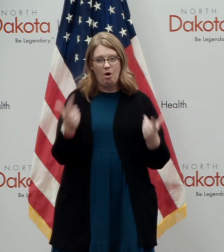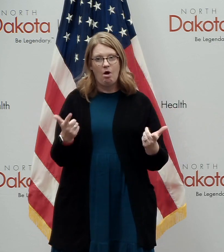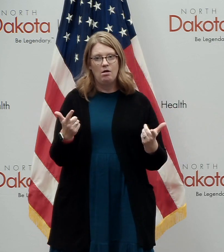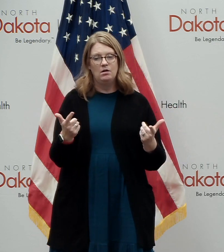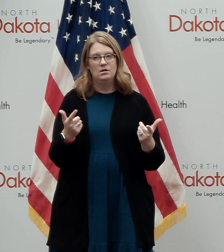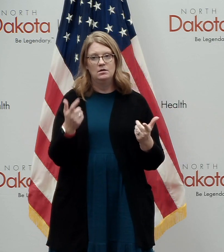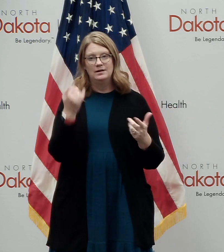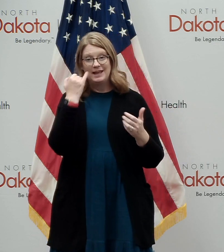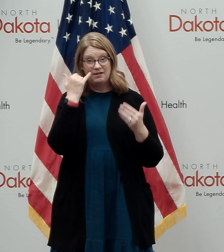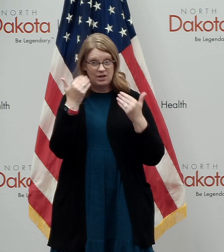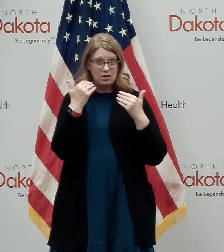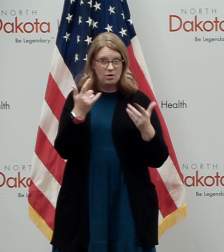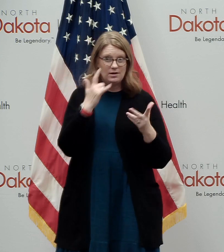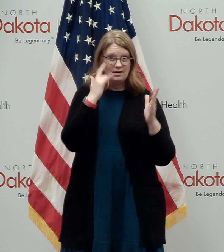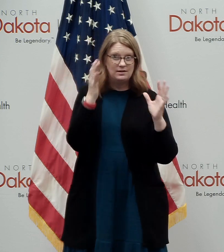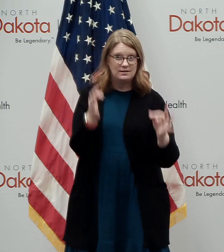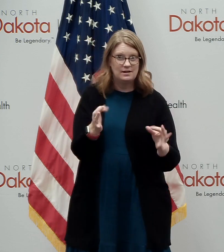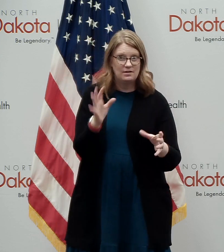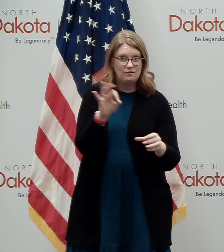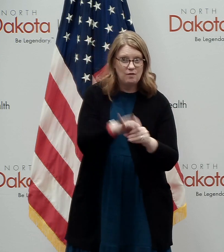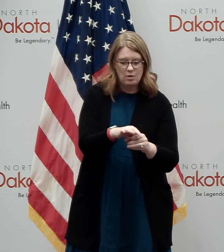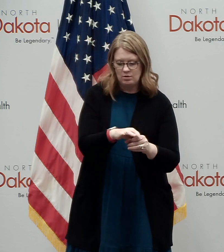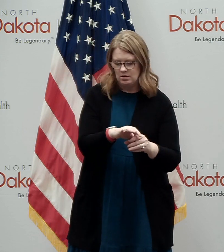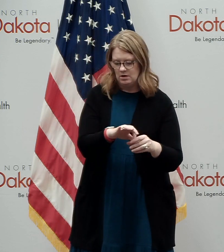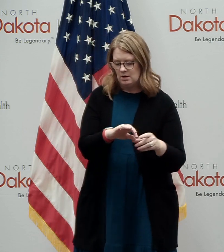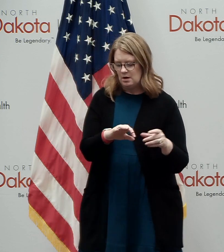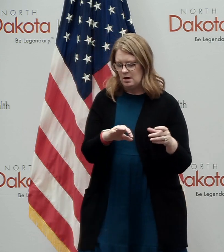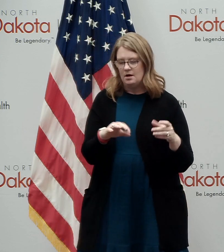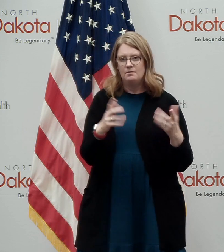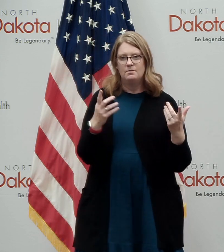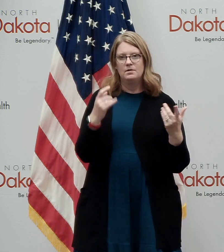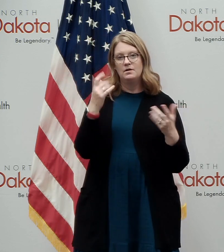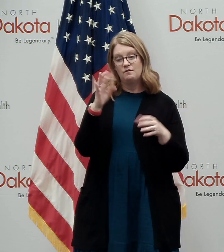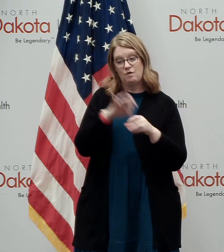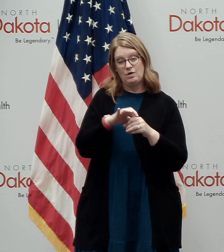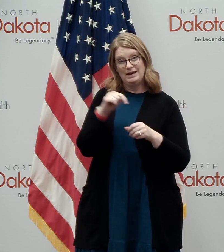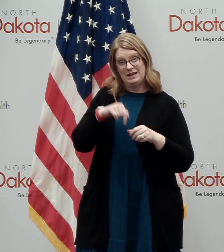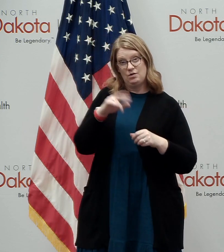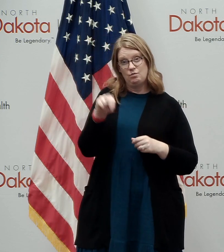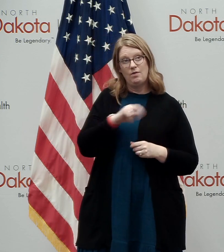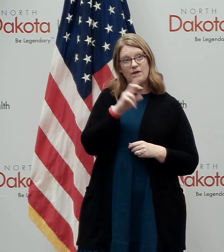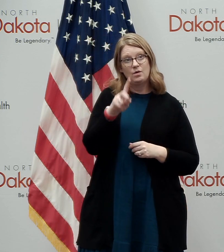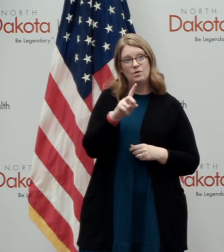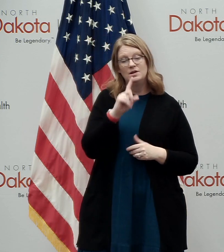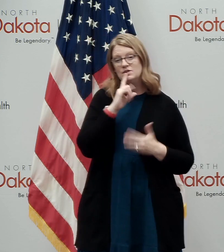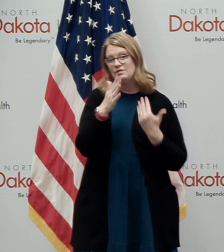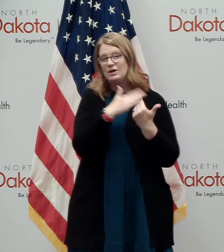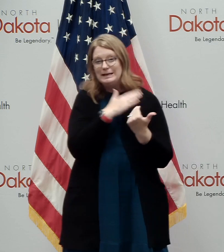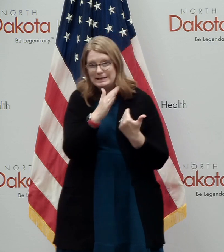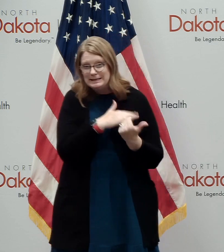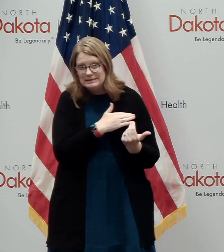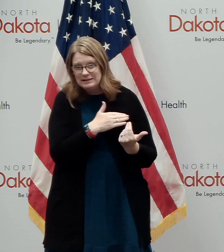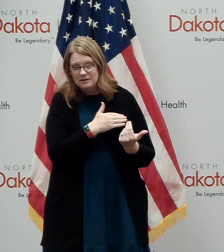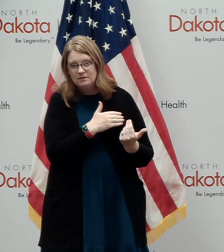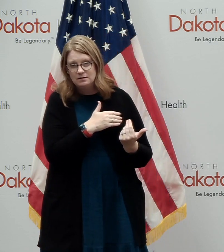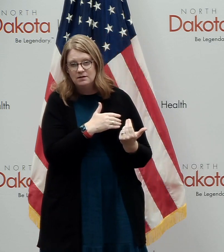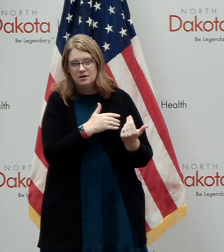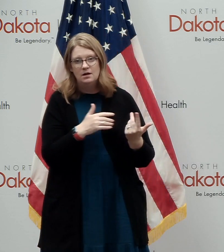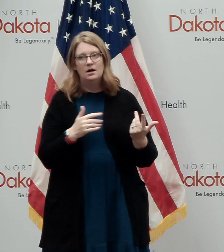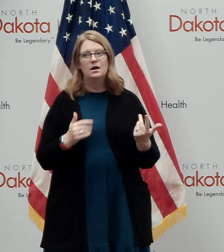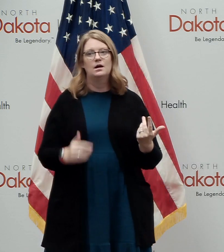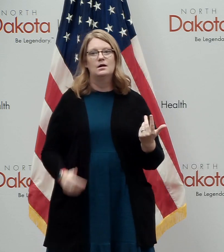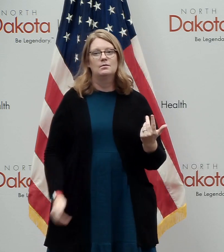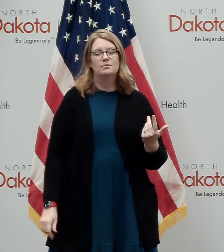that decision to vote, we want them to be able to vote. Voting in North Dakota is a very easy process in terms of